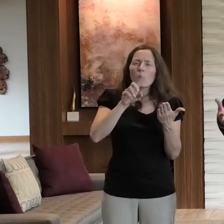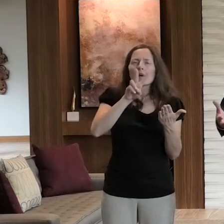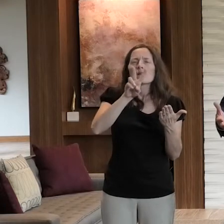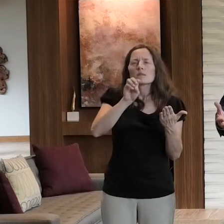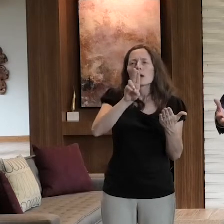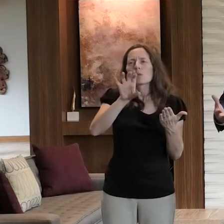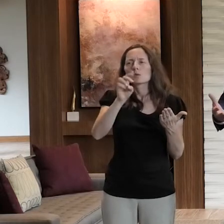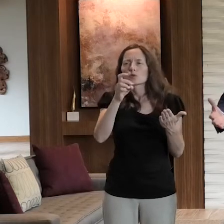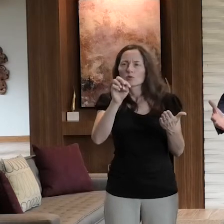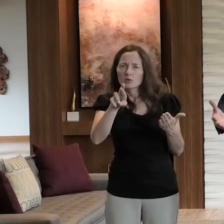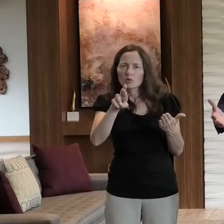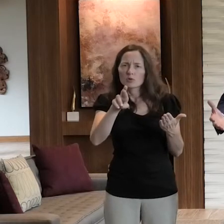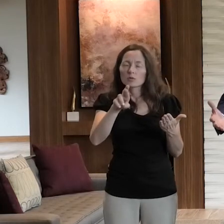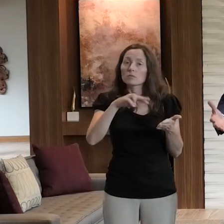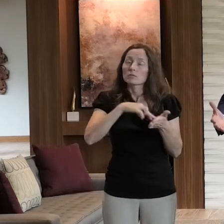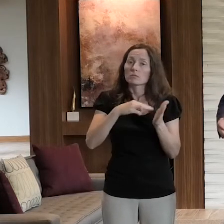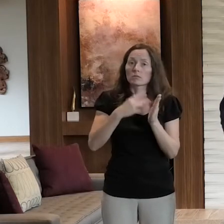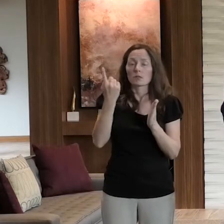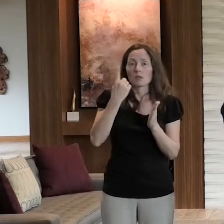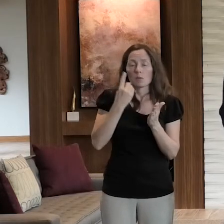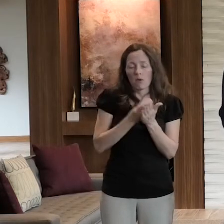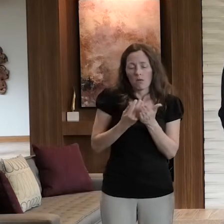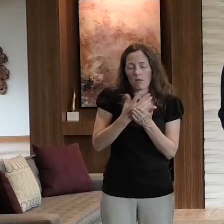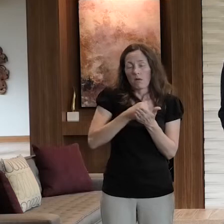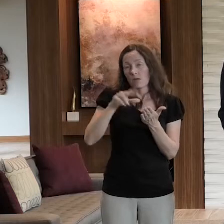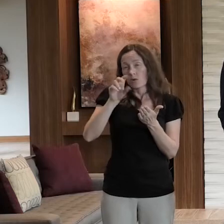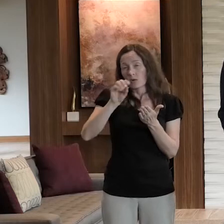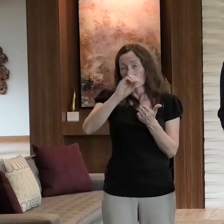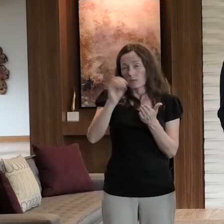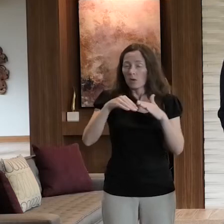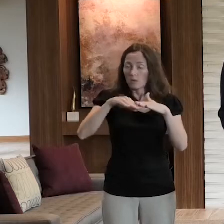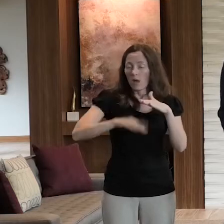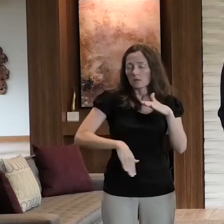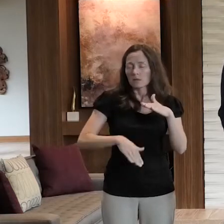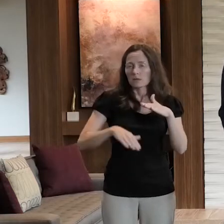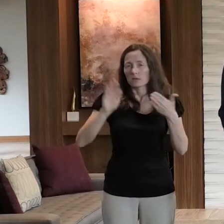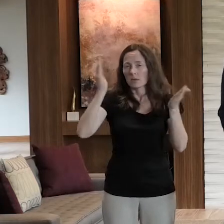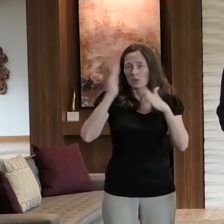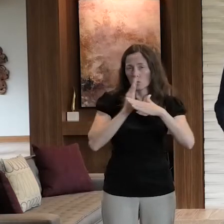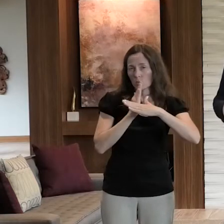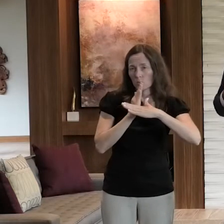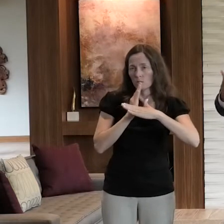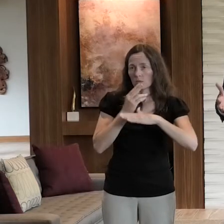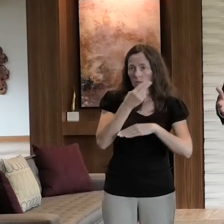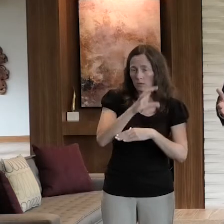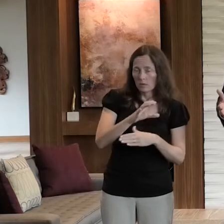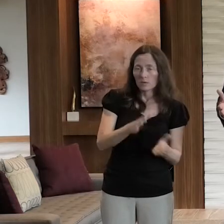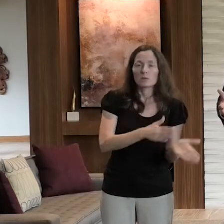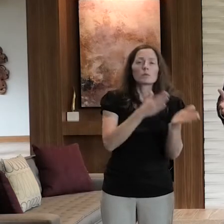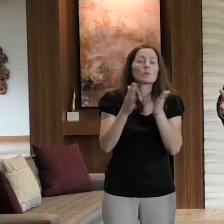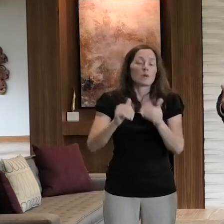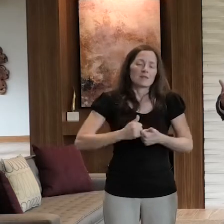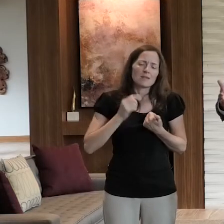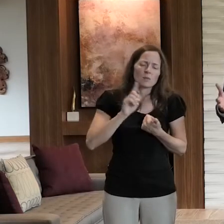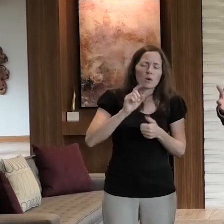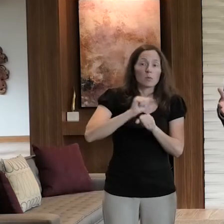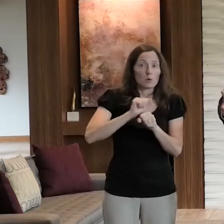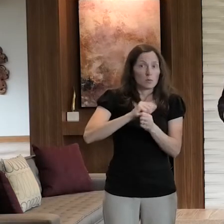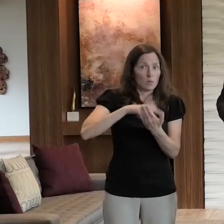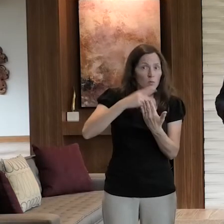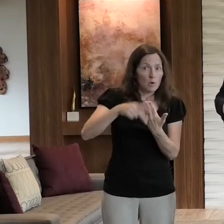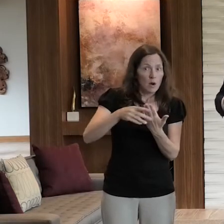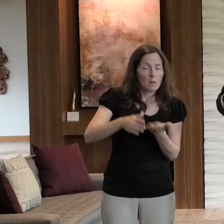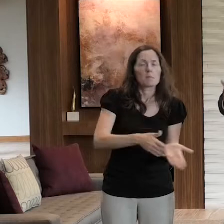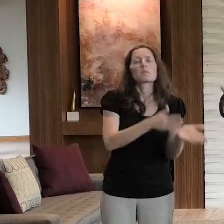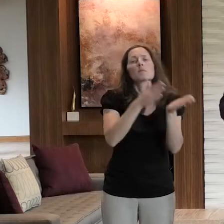earning 30% or less of the area median income, to the low income units at the Live Where You Work program, and to moderate income units or middle